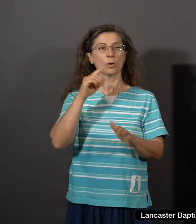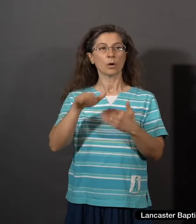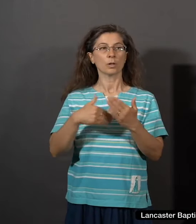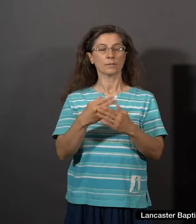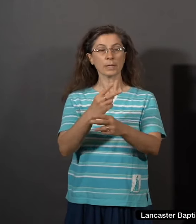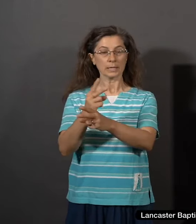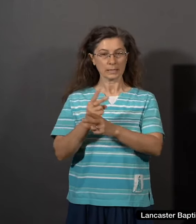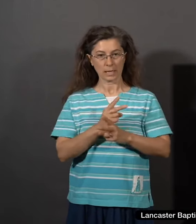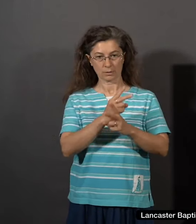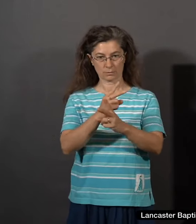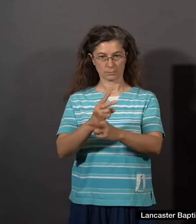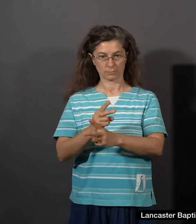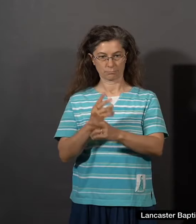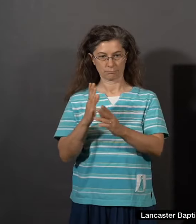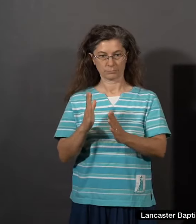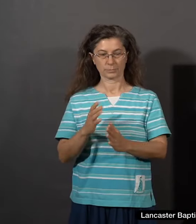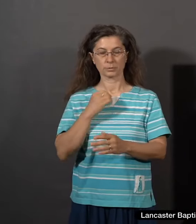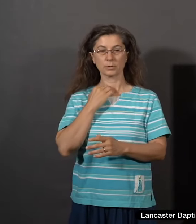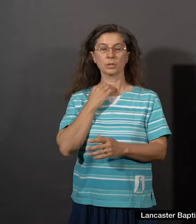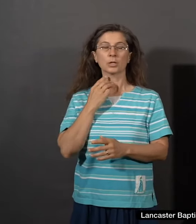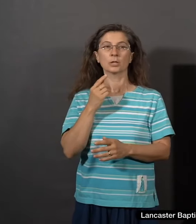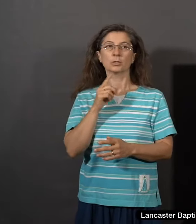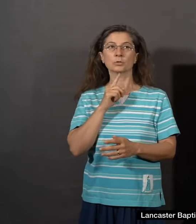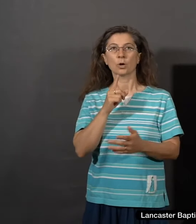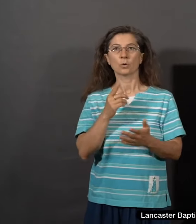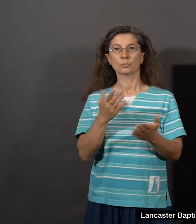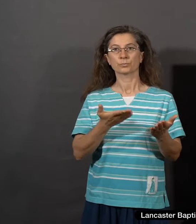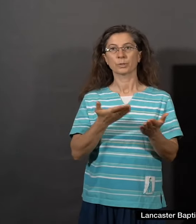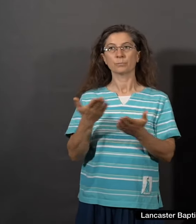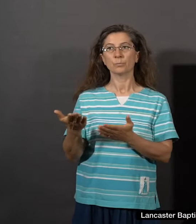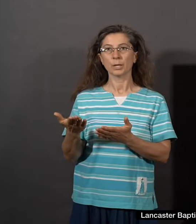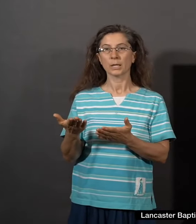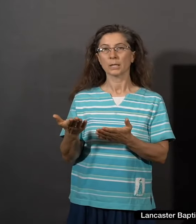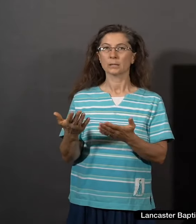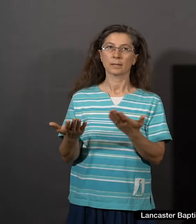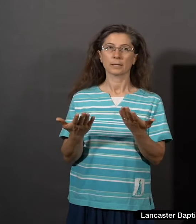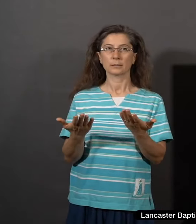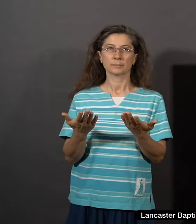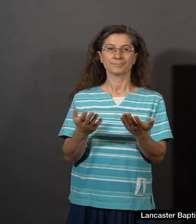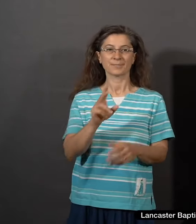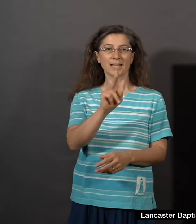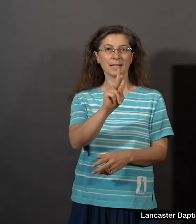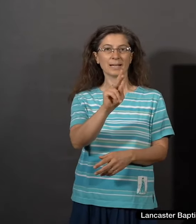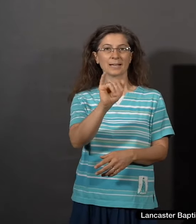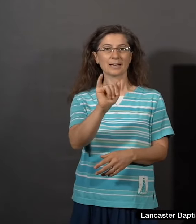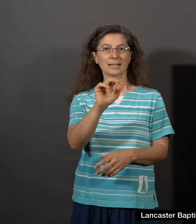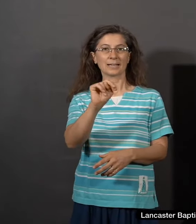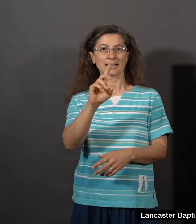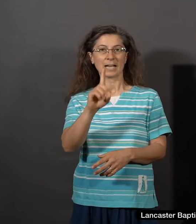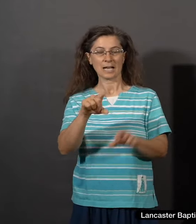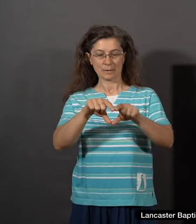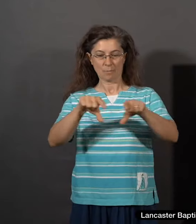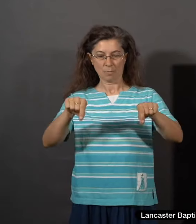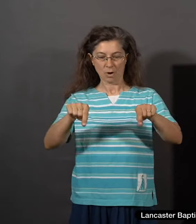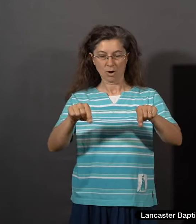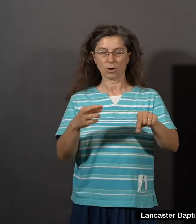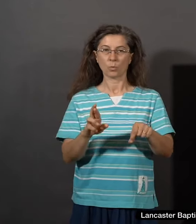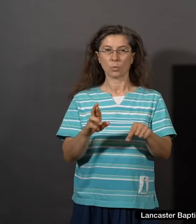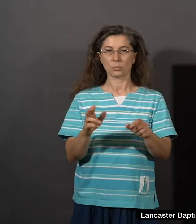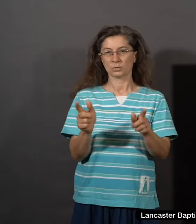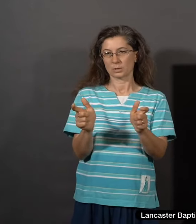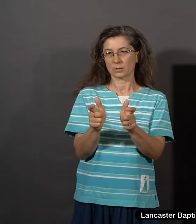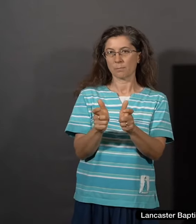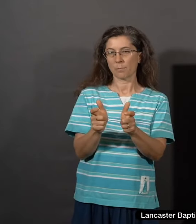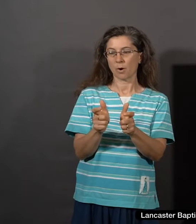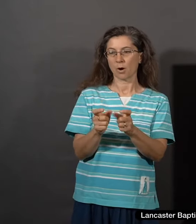through and drop something off for our caregivers just we're recommending like a kind bar or some kind of a small gift with a note of appreciation